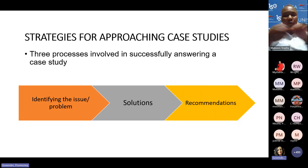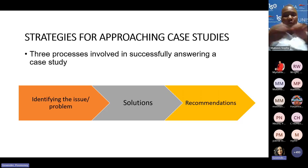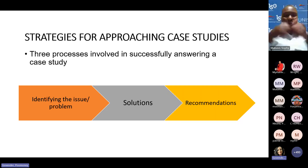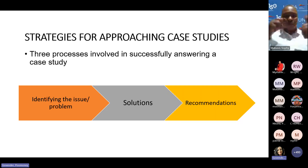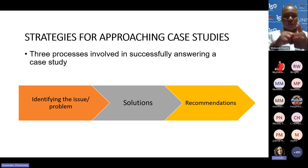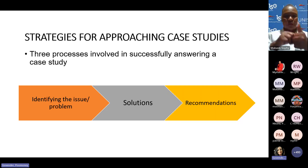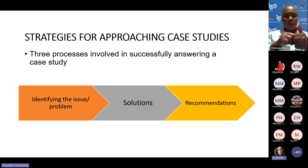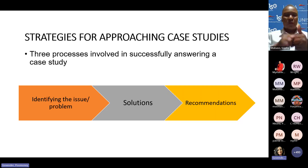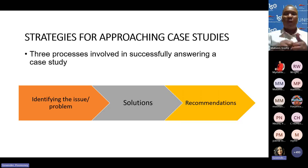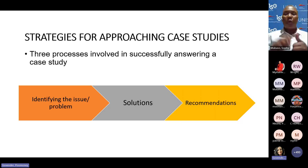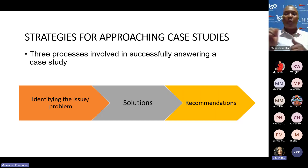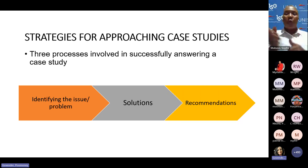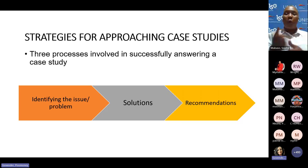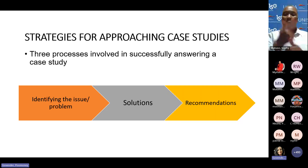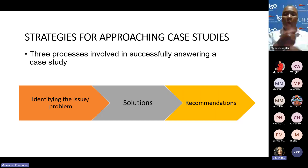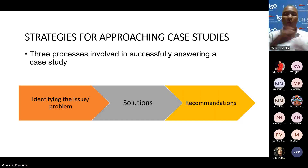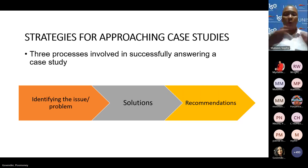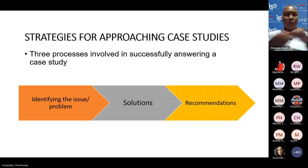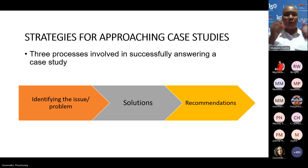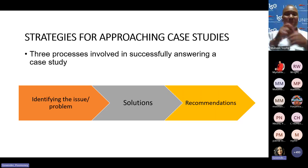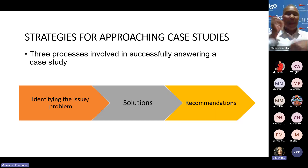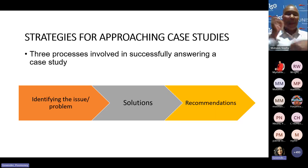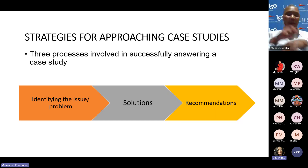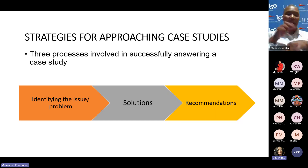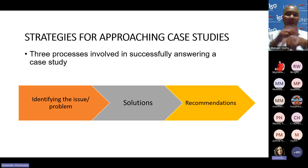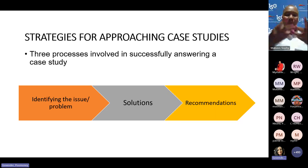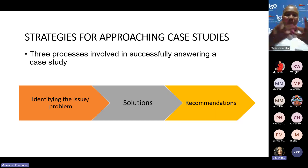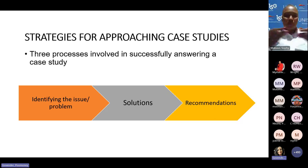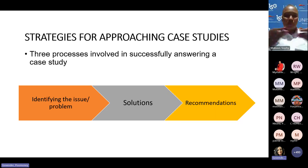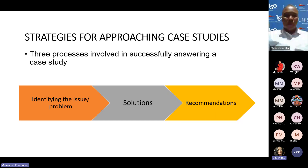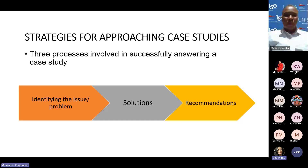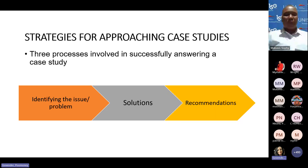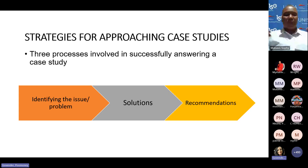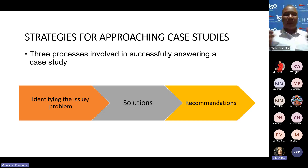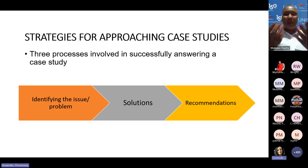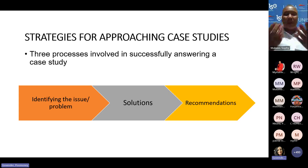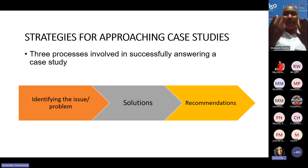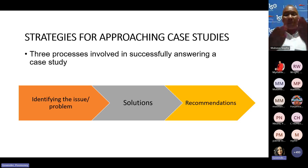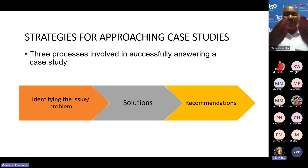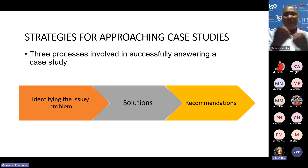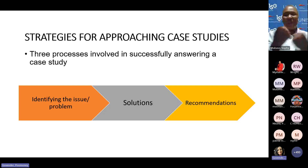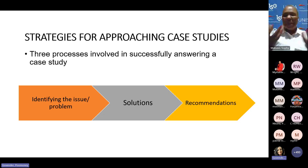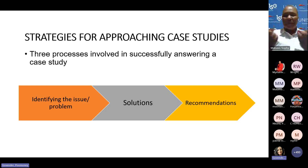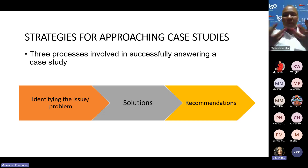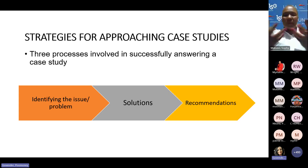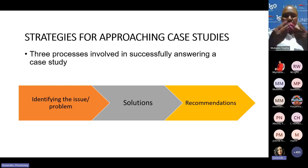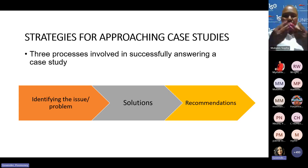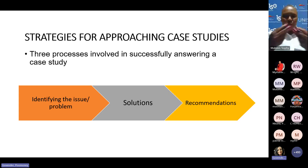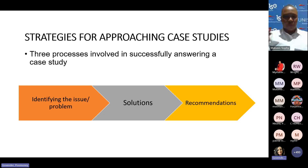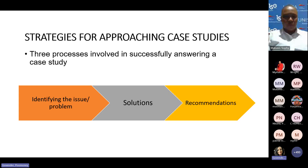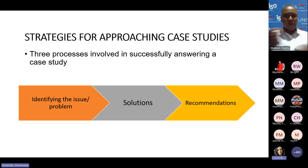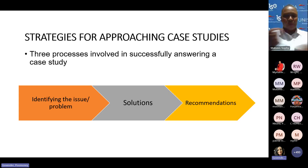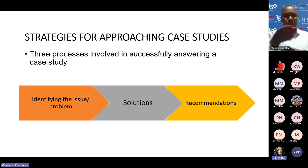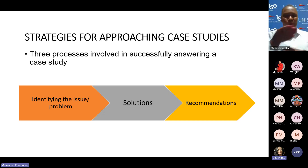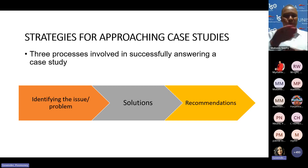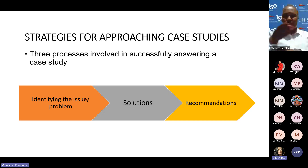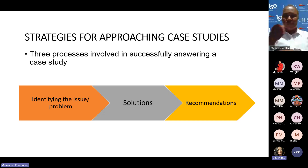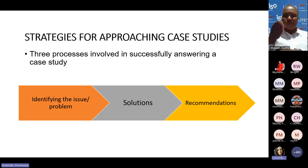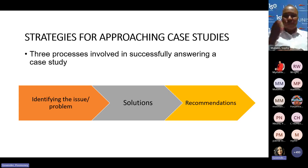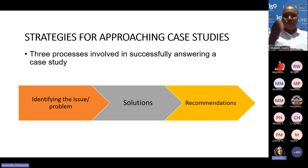every problem needs a solution. There might be many solutions to a problem. So take note of all the